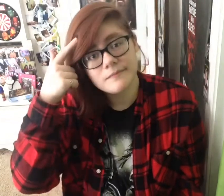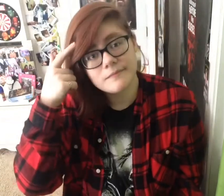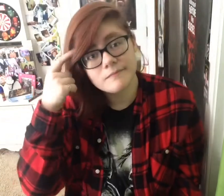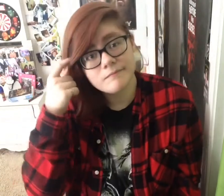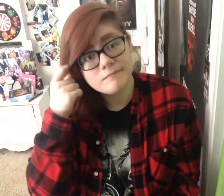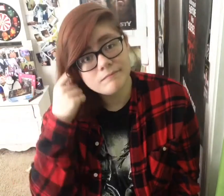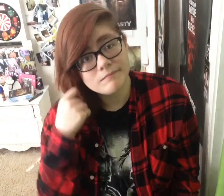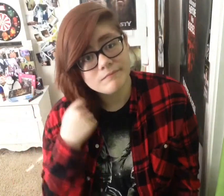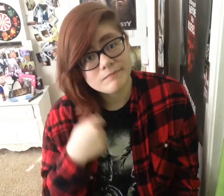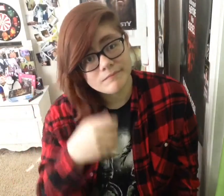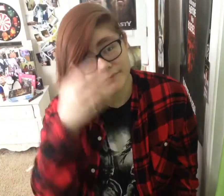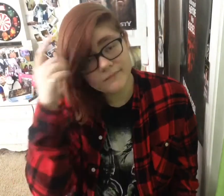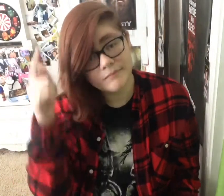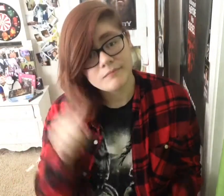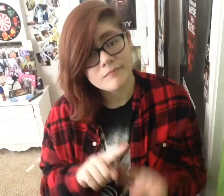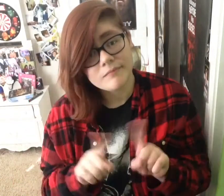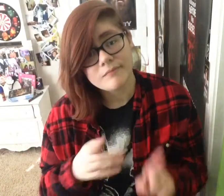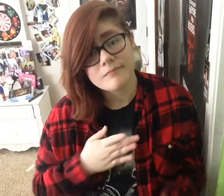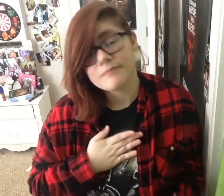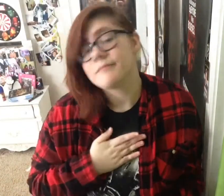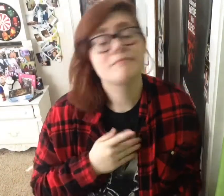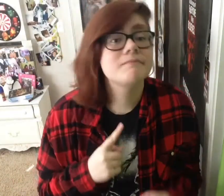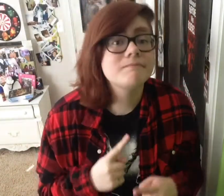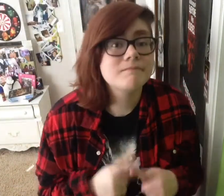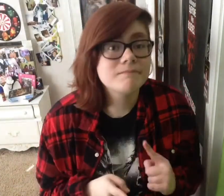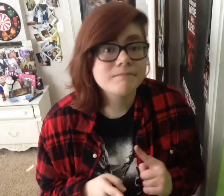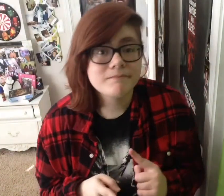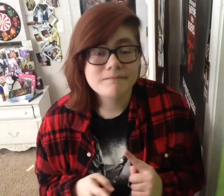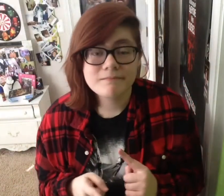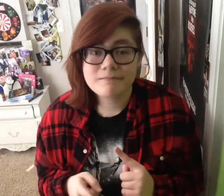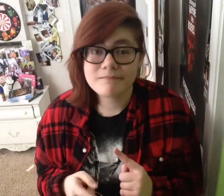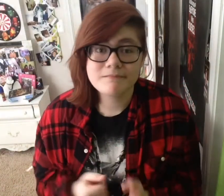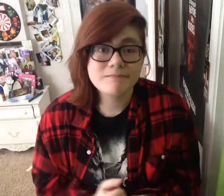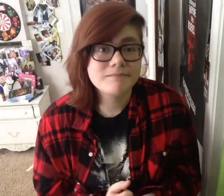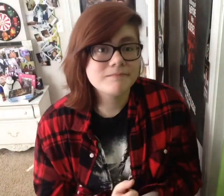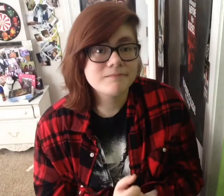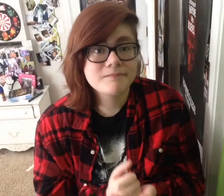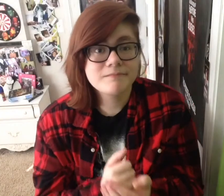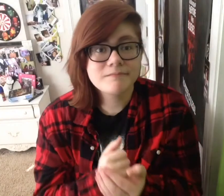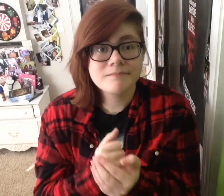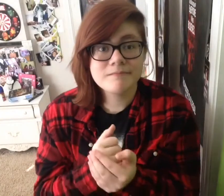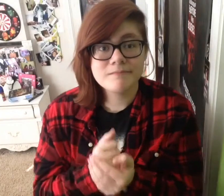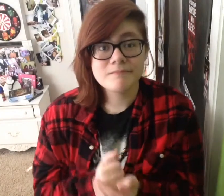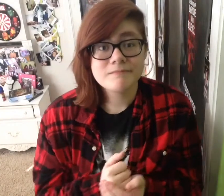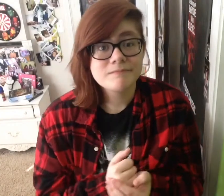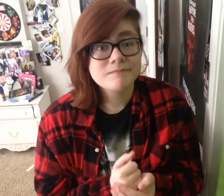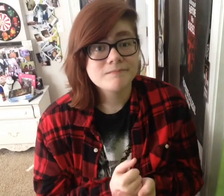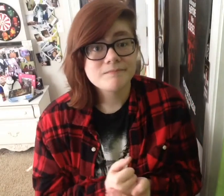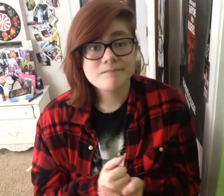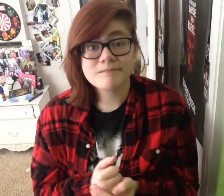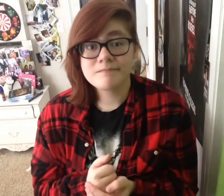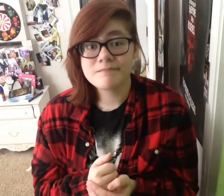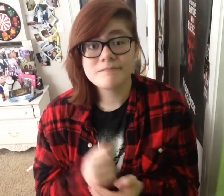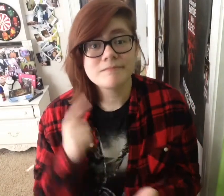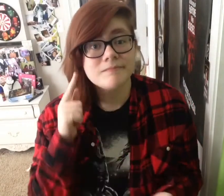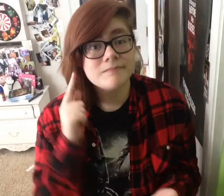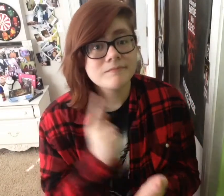But I can't help falling